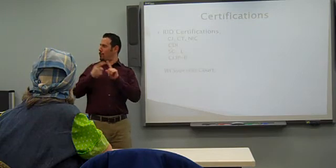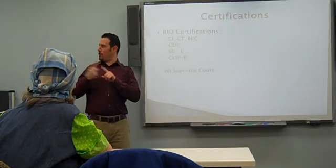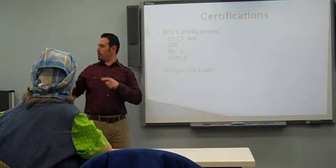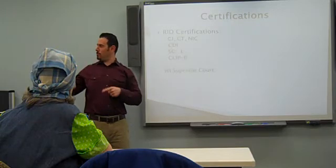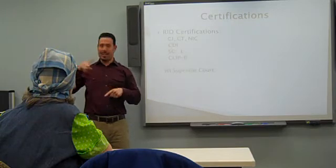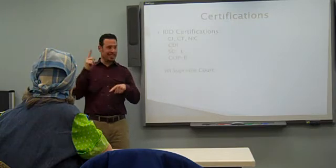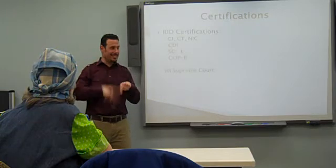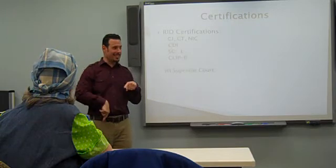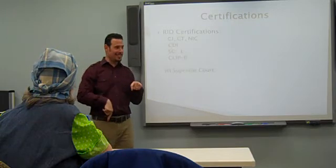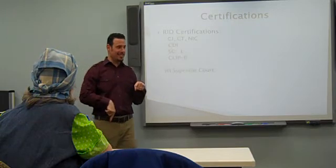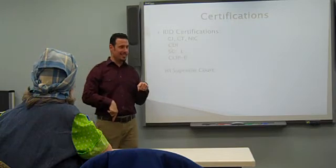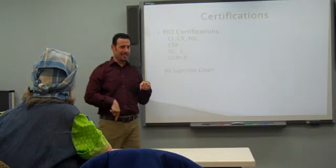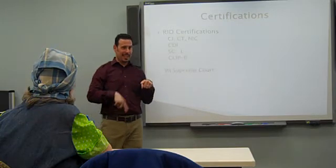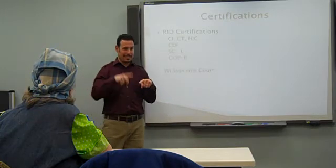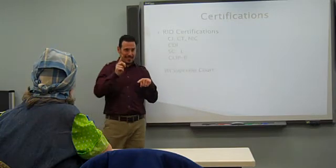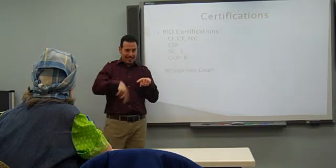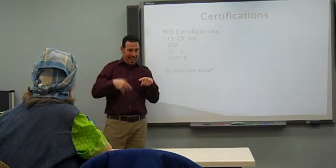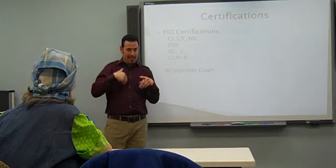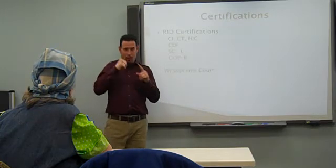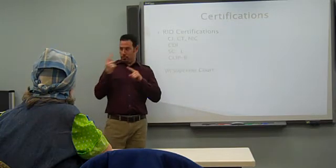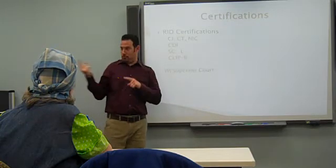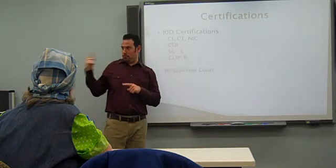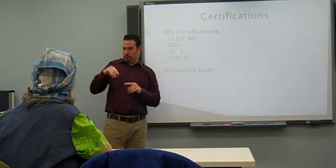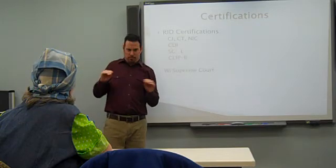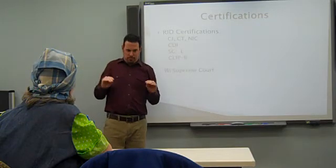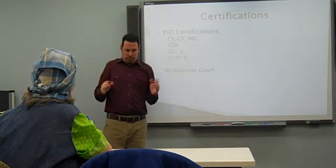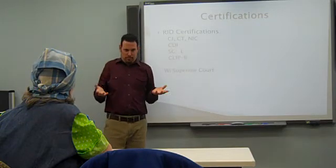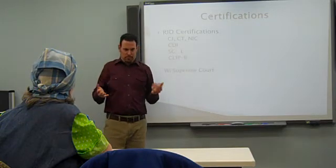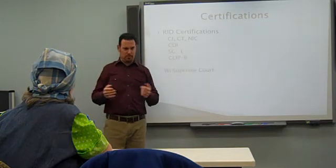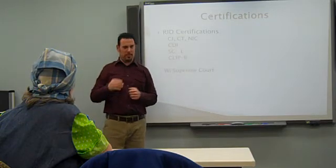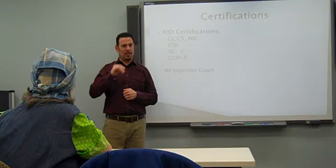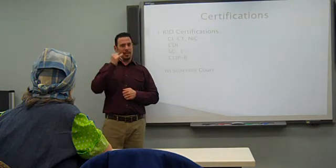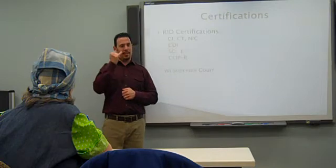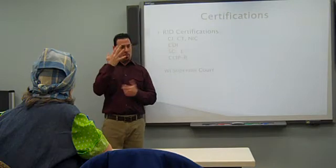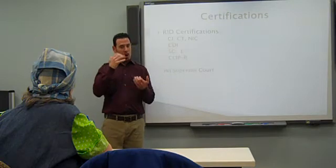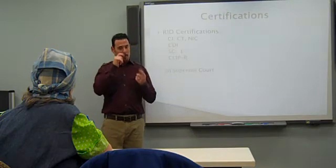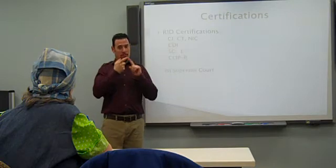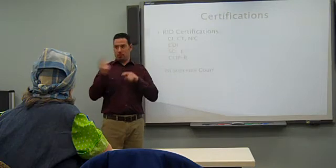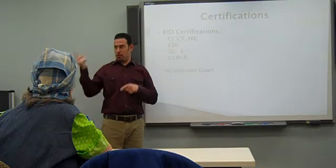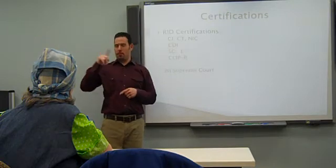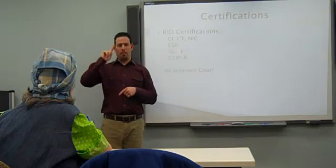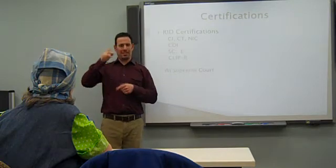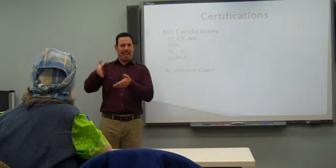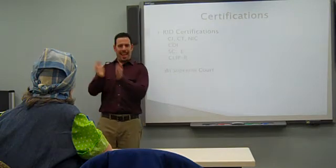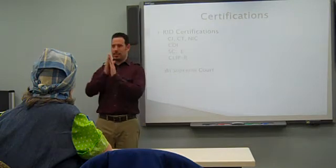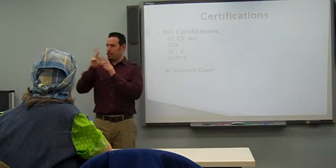have. If they want their girlfriend to come over, she can't come over.